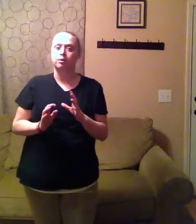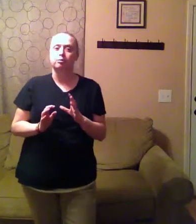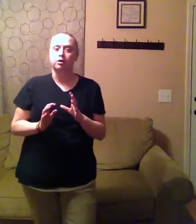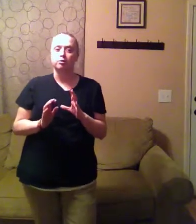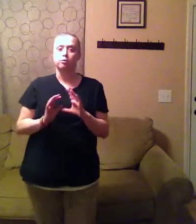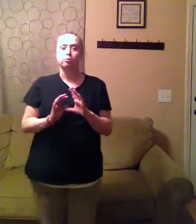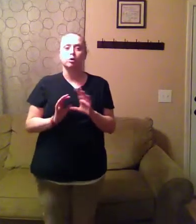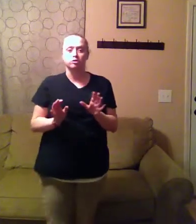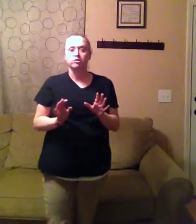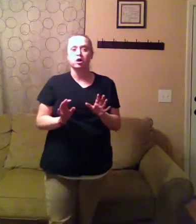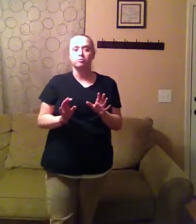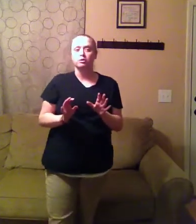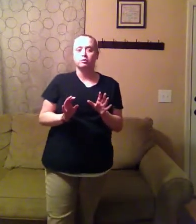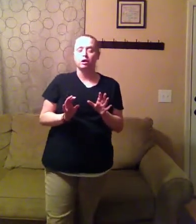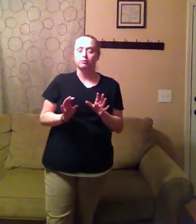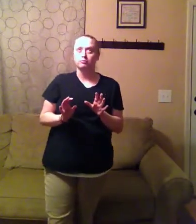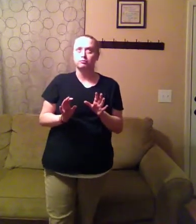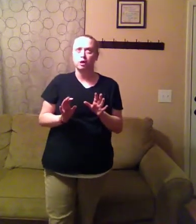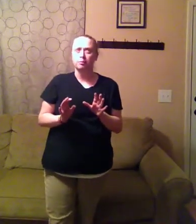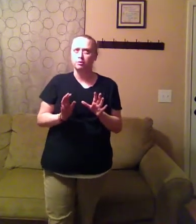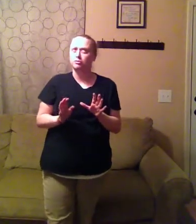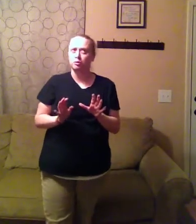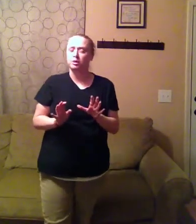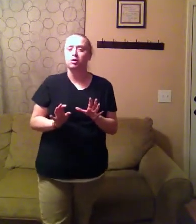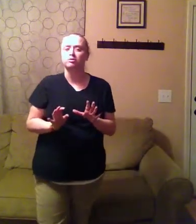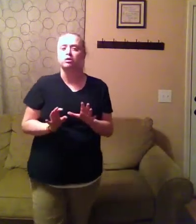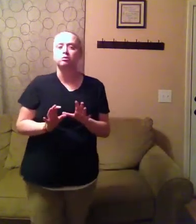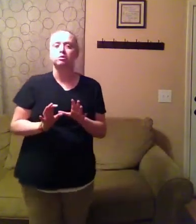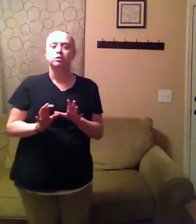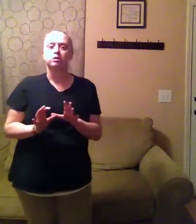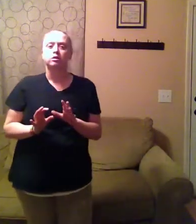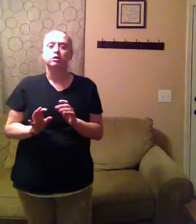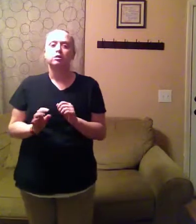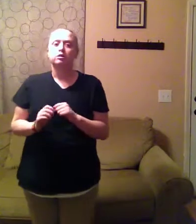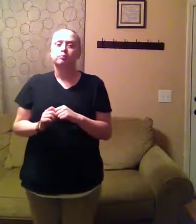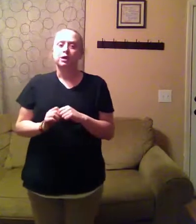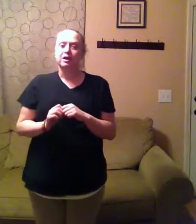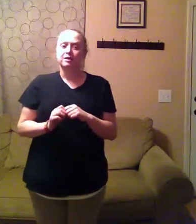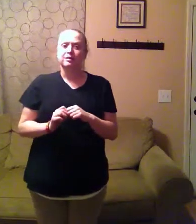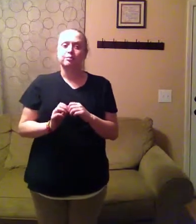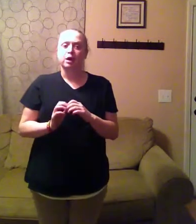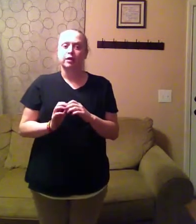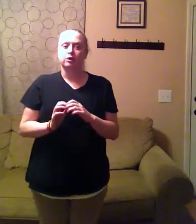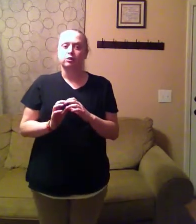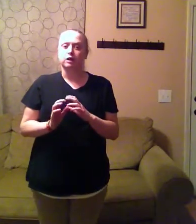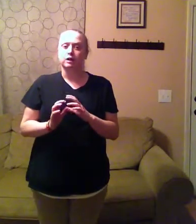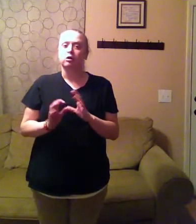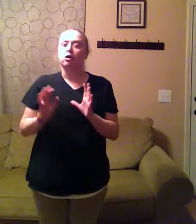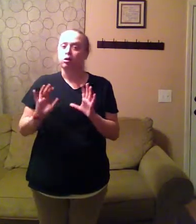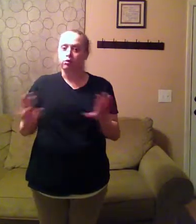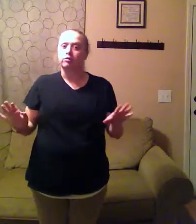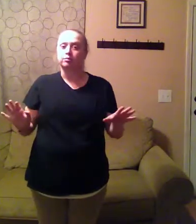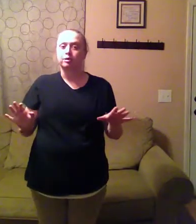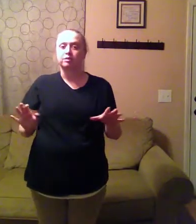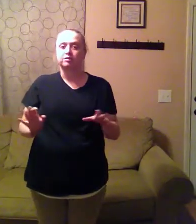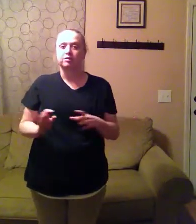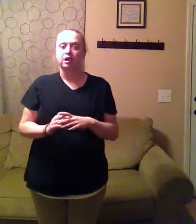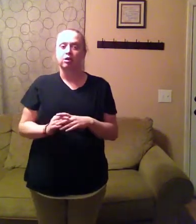one of the worst topics for me also, because mine are kind of all over the place. I call